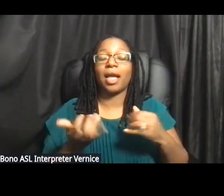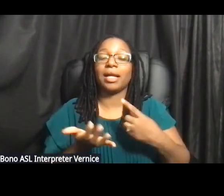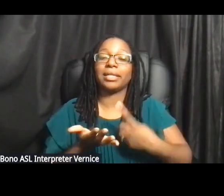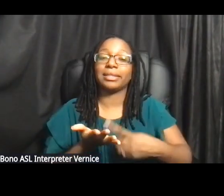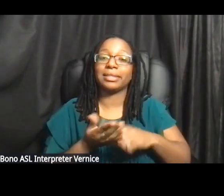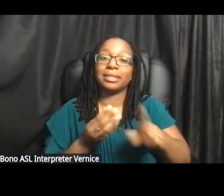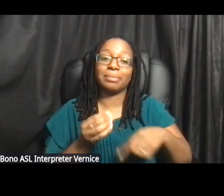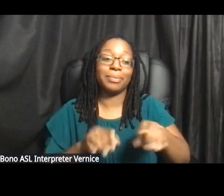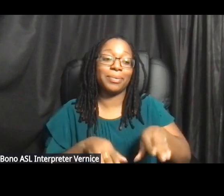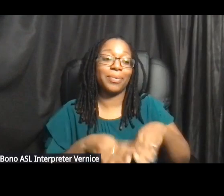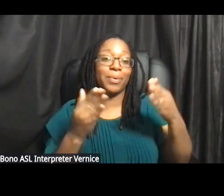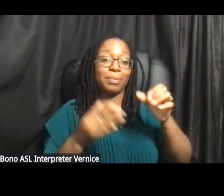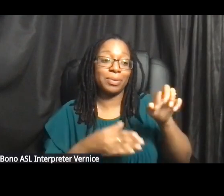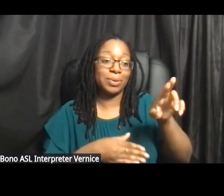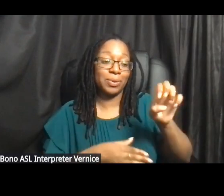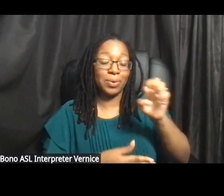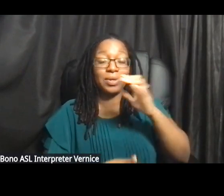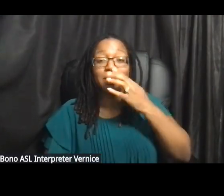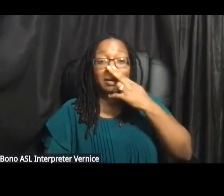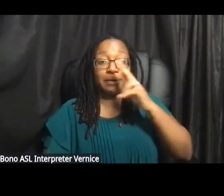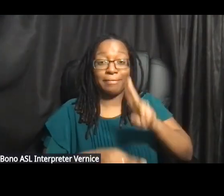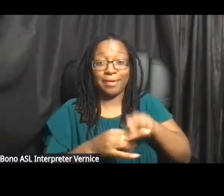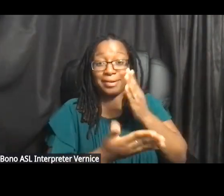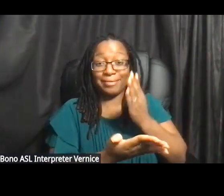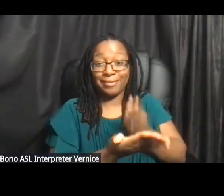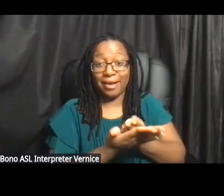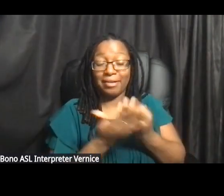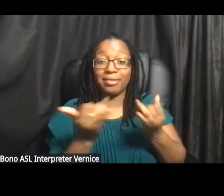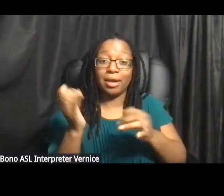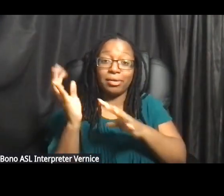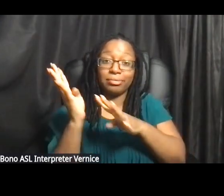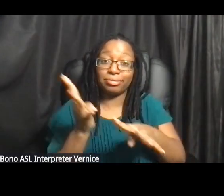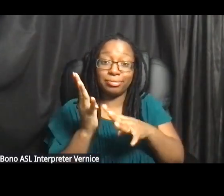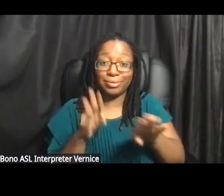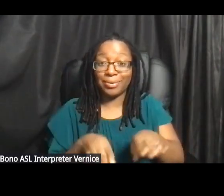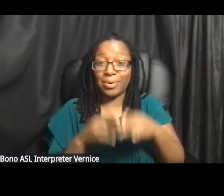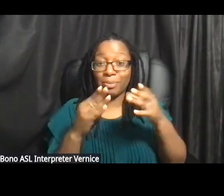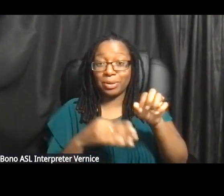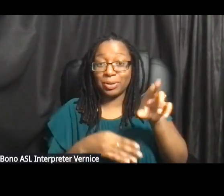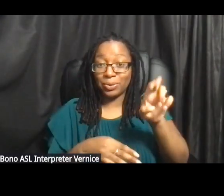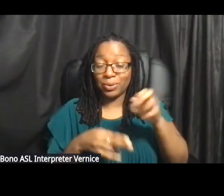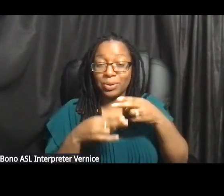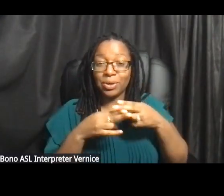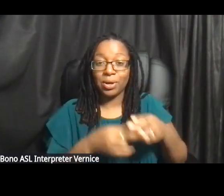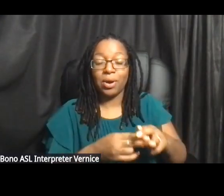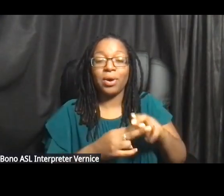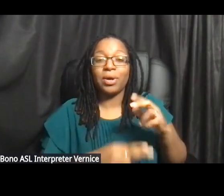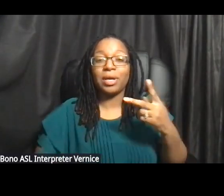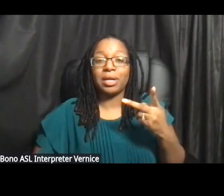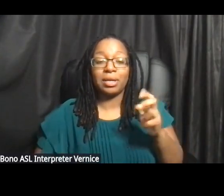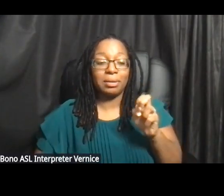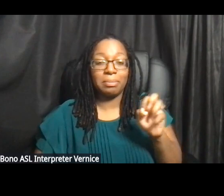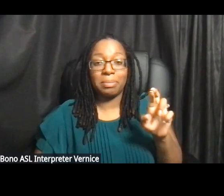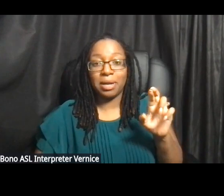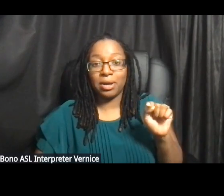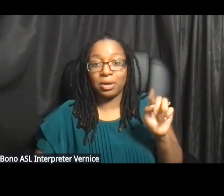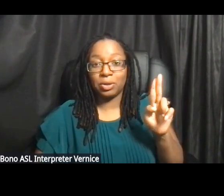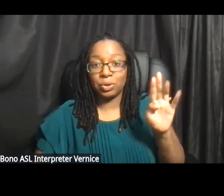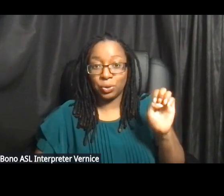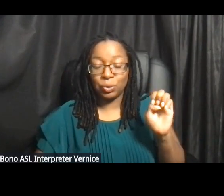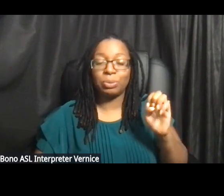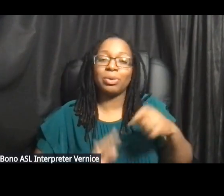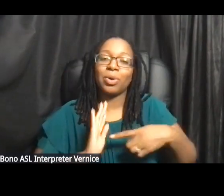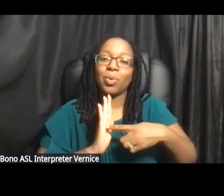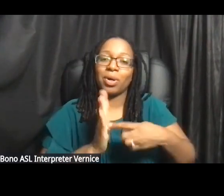source. Fun fact, we are streaming this now on an open source platform called PeerTube. So you're watching this video on an open source